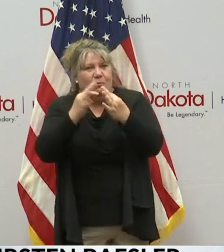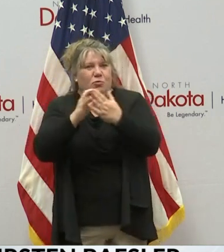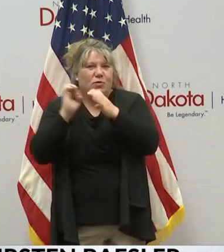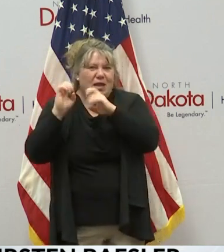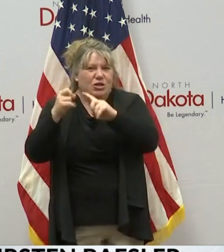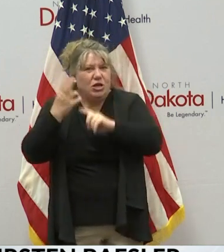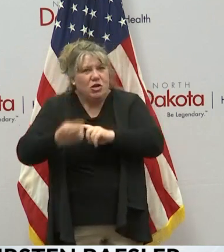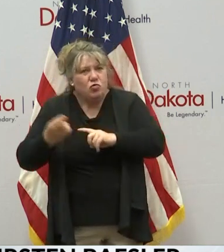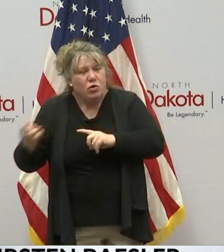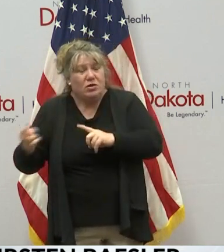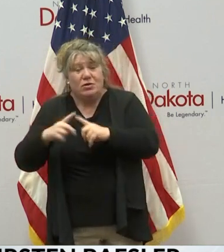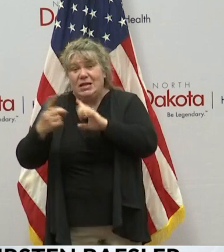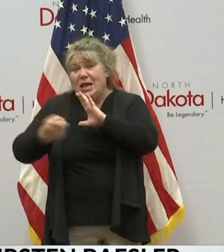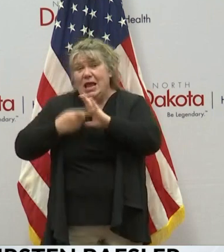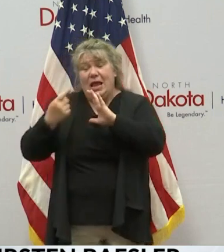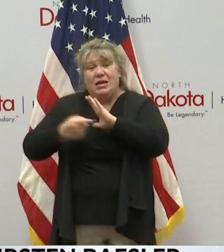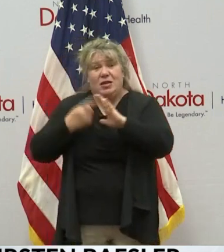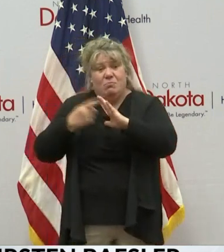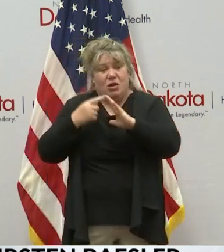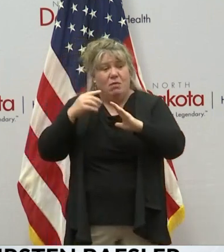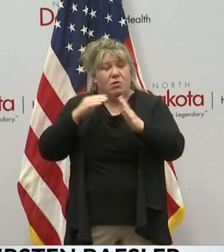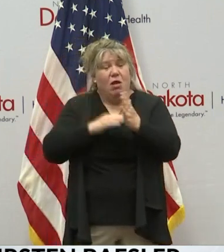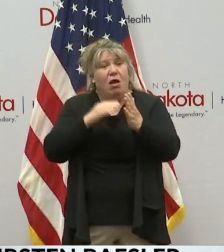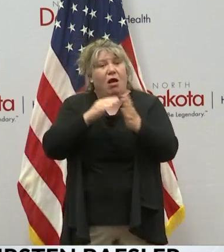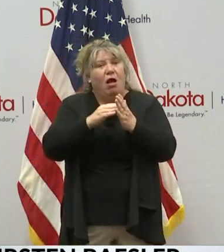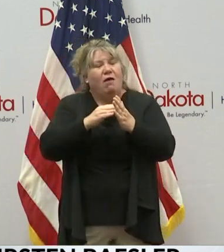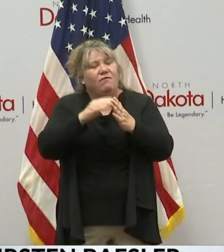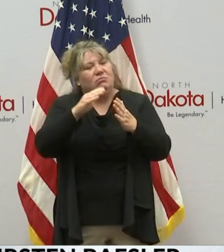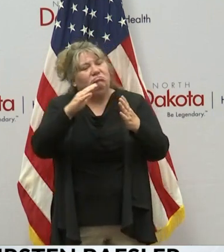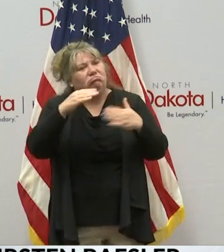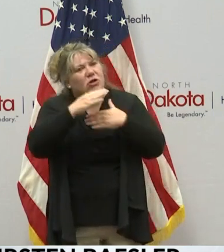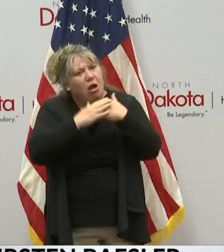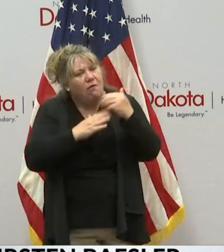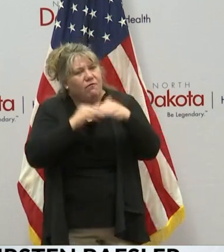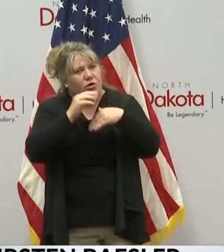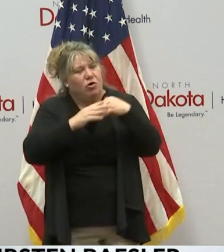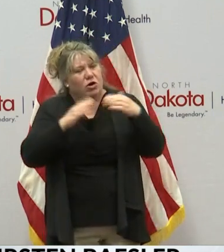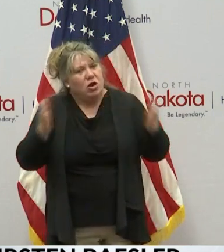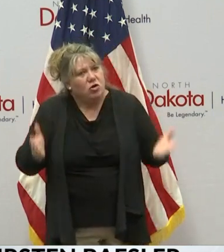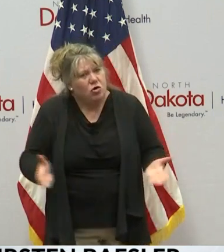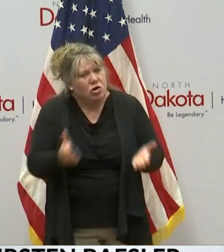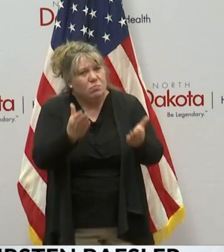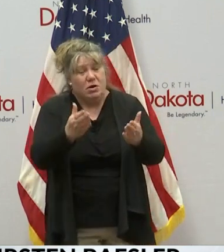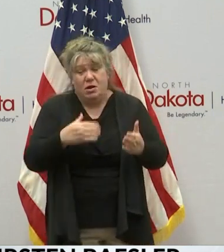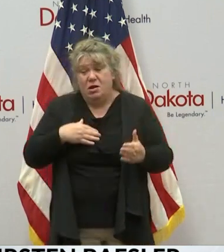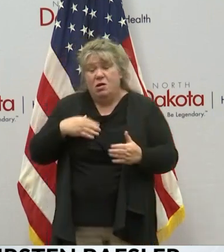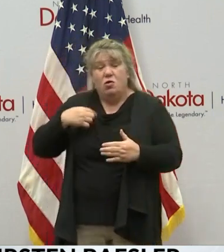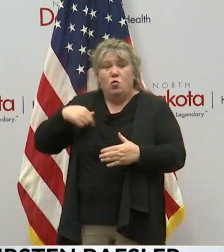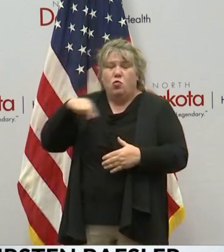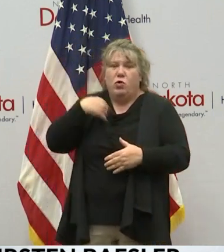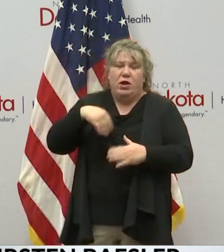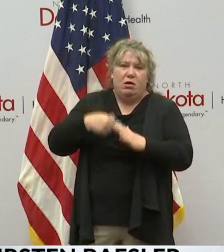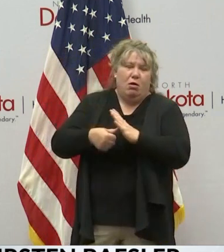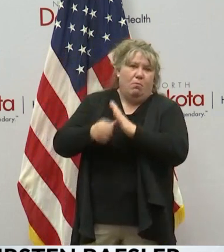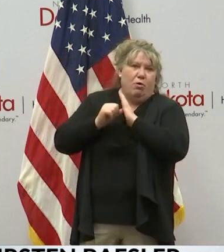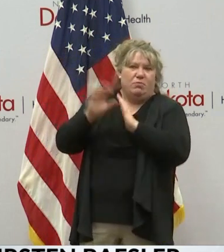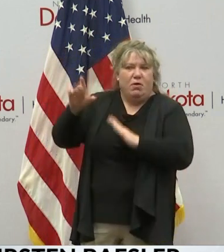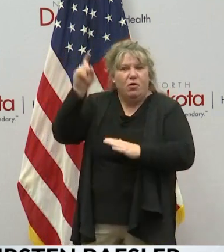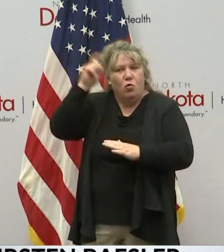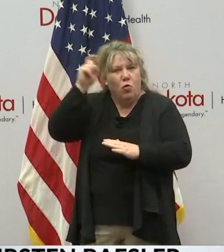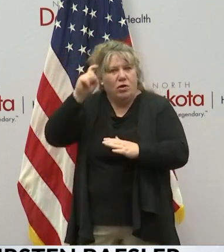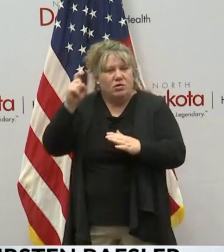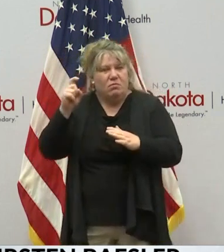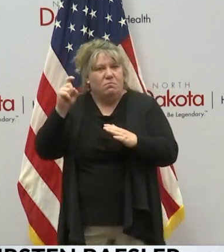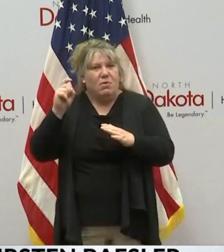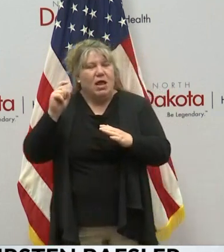resources and sometimes, oftentimes, offers of comfort. We are reminded of their wisdom and their strength that they